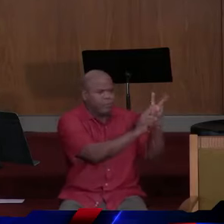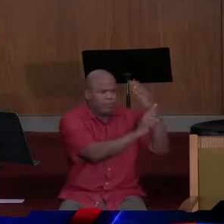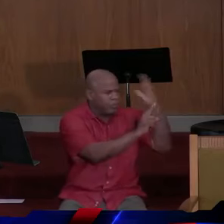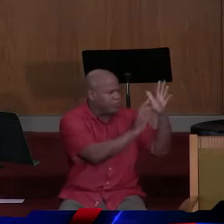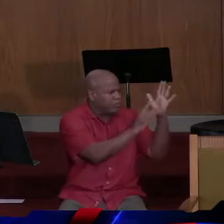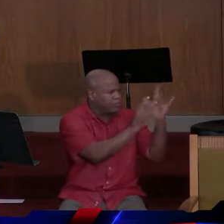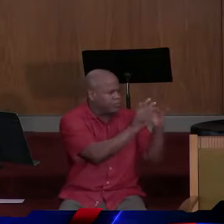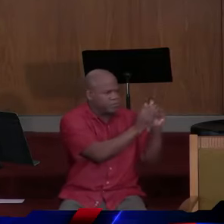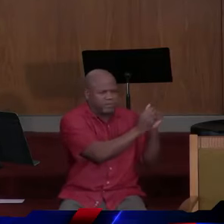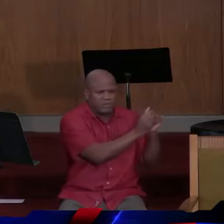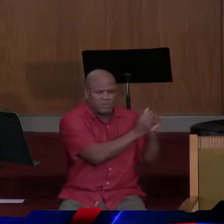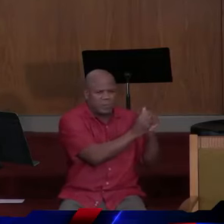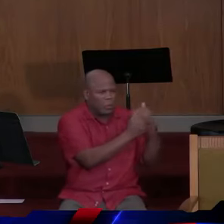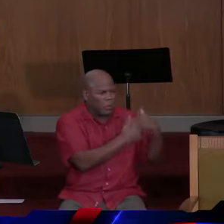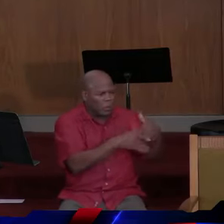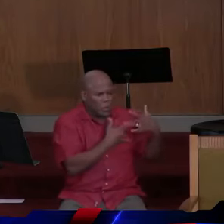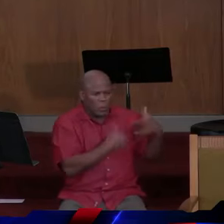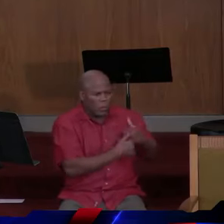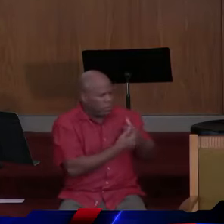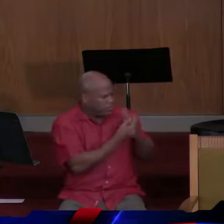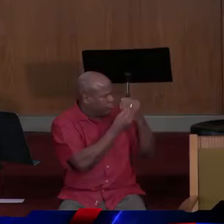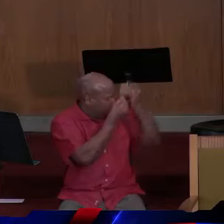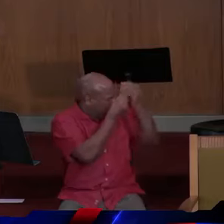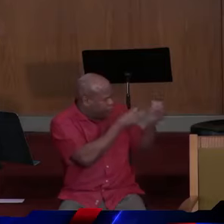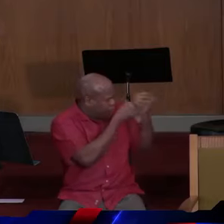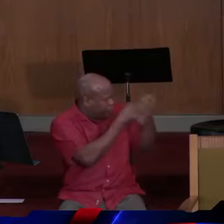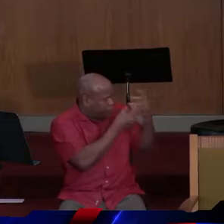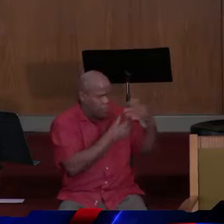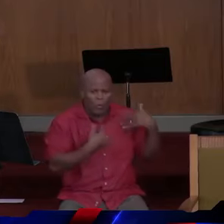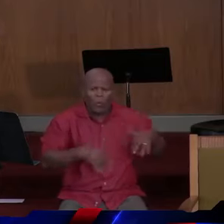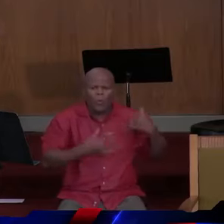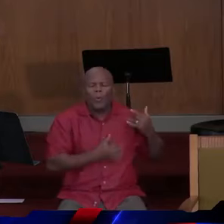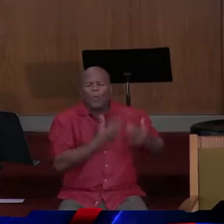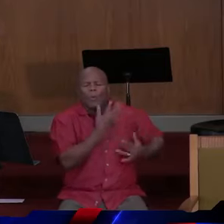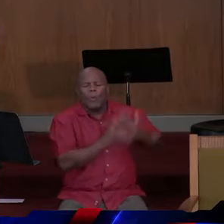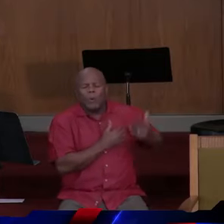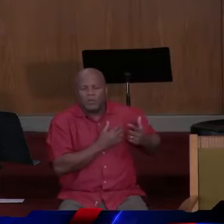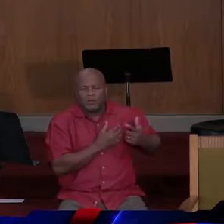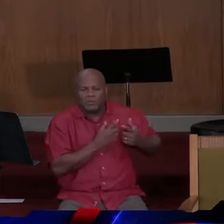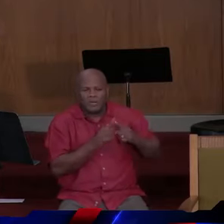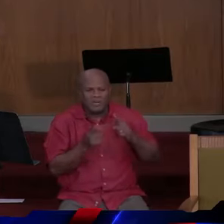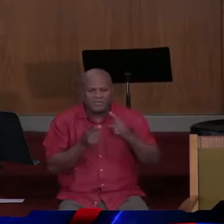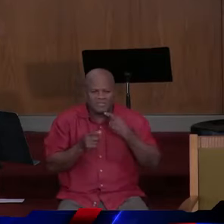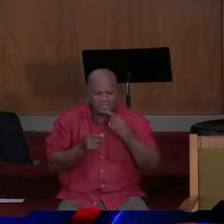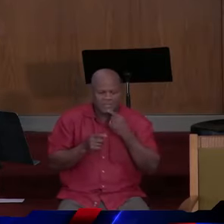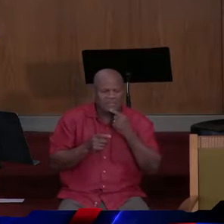25 says, the Lord make his face to shine upon thee